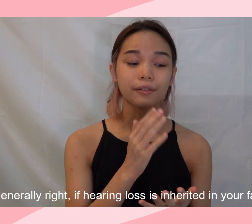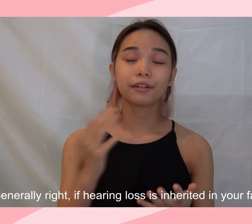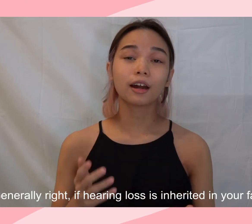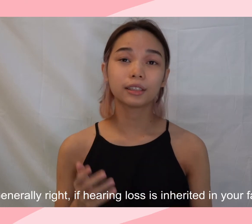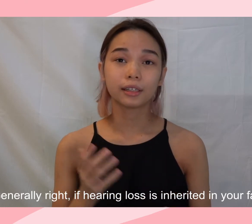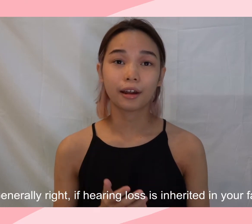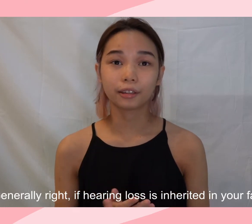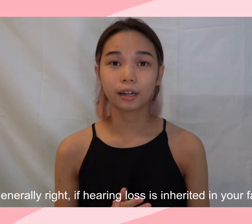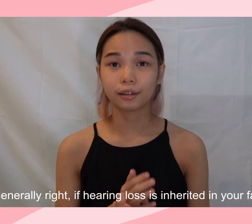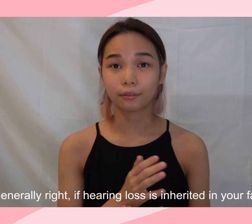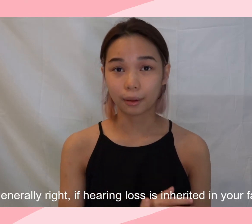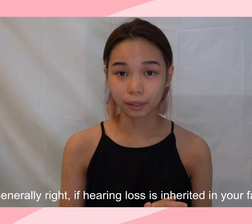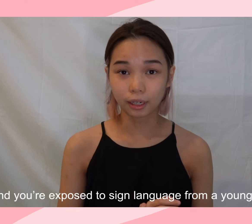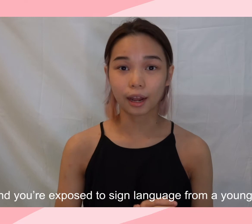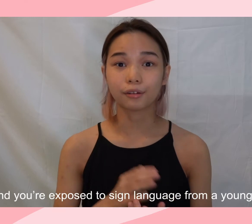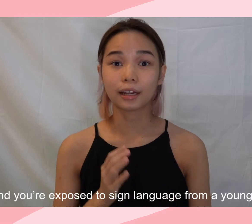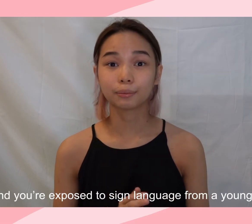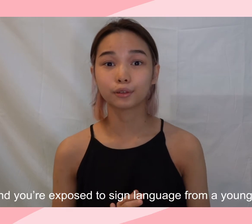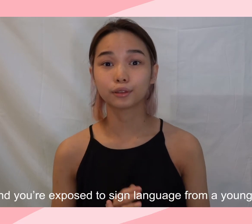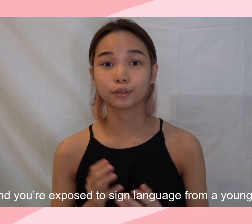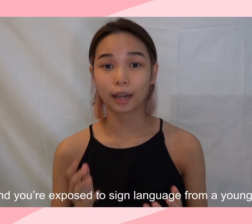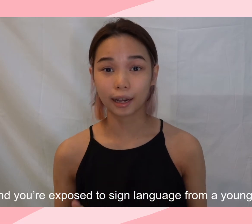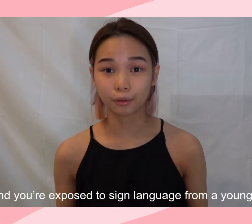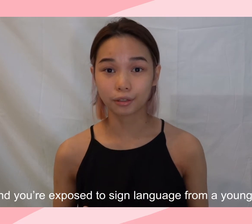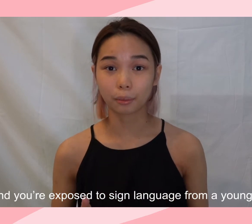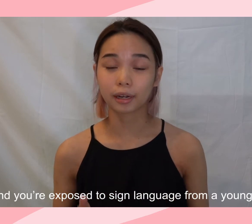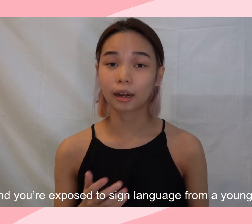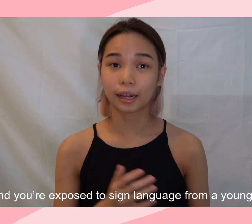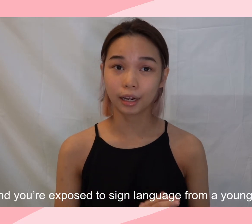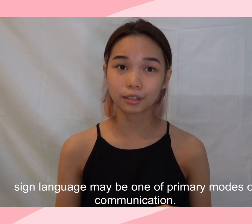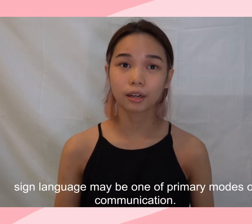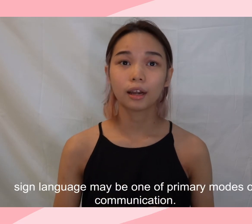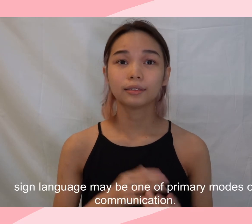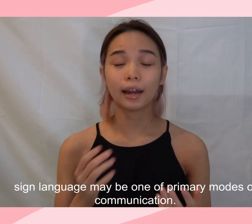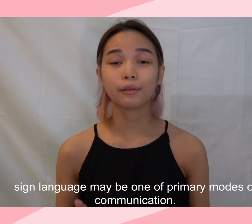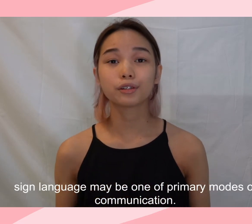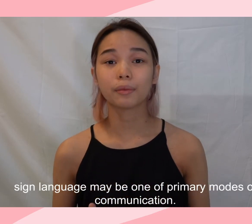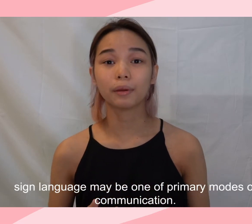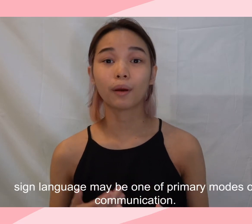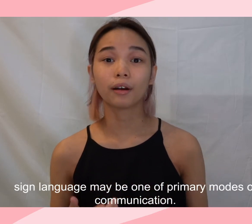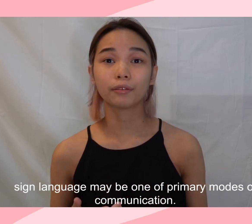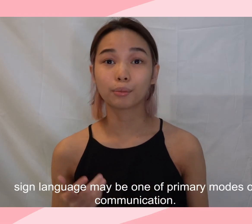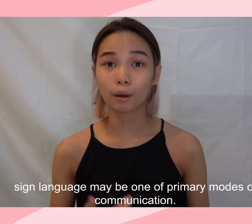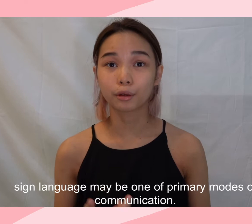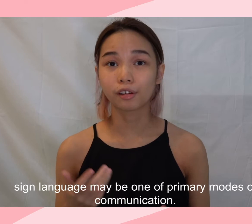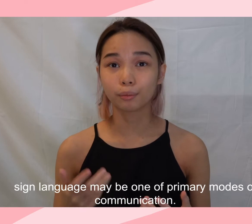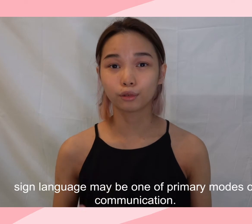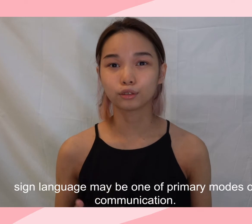hearing loss is inherited in your family and you are exposed to sign language from a young age, sign language may be one of your primary modes